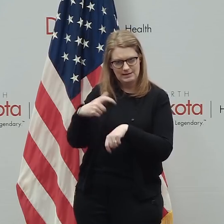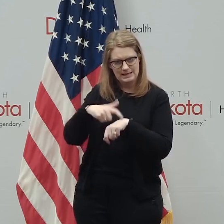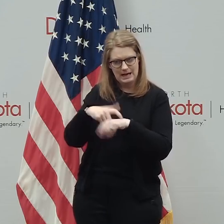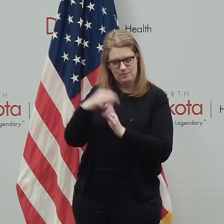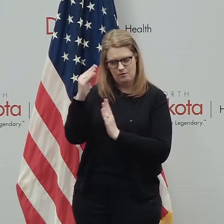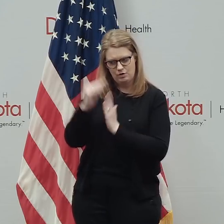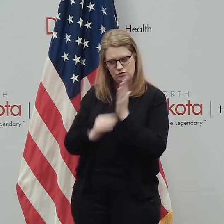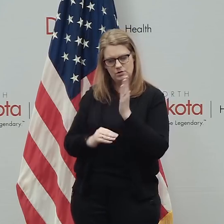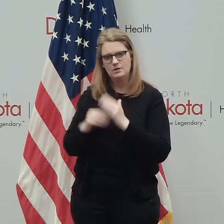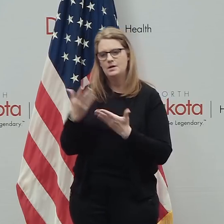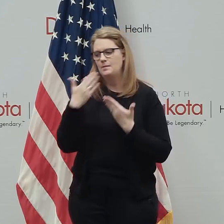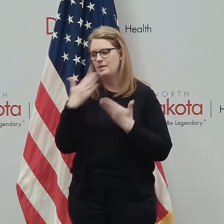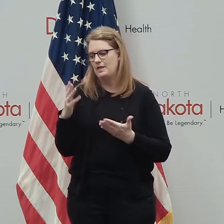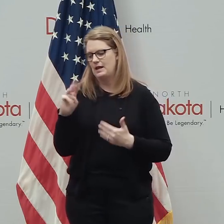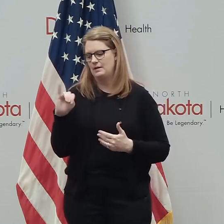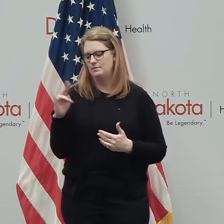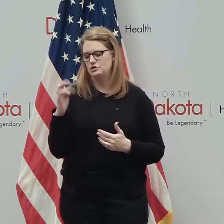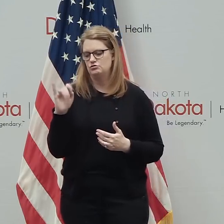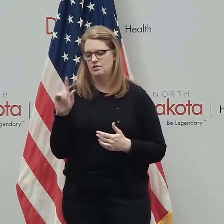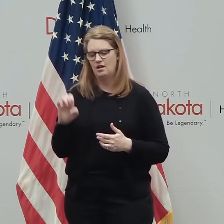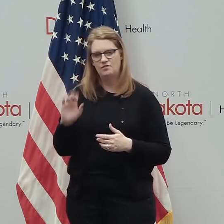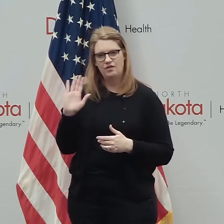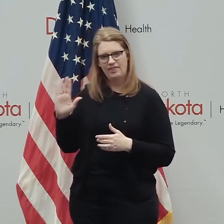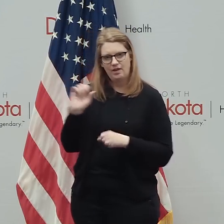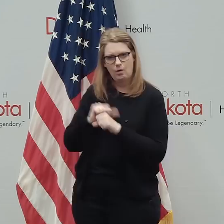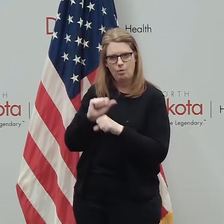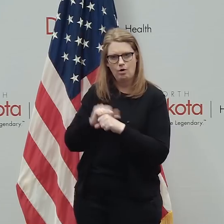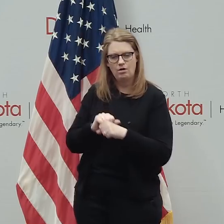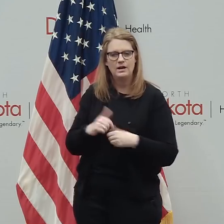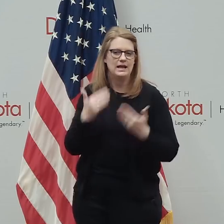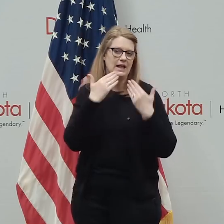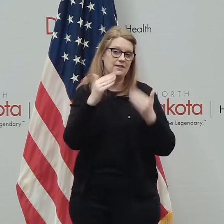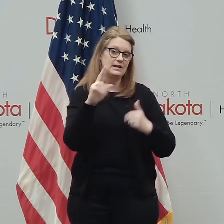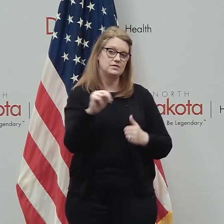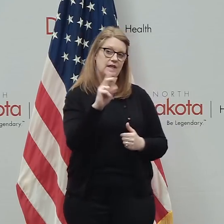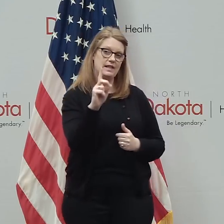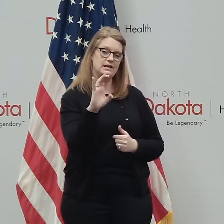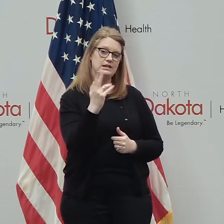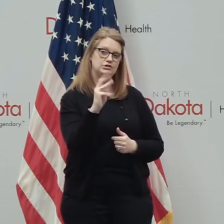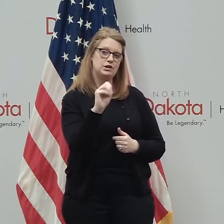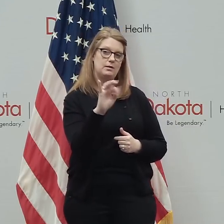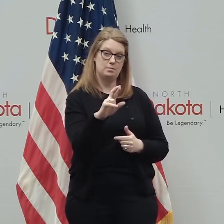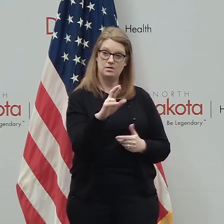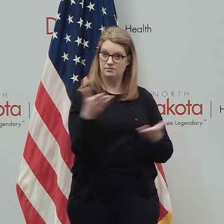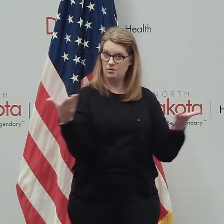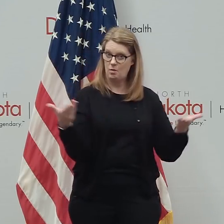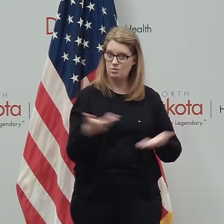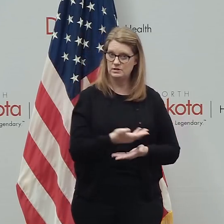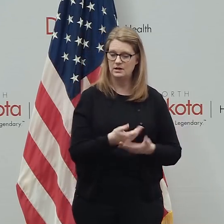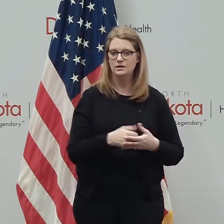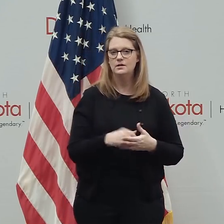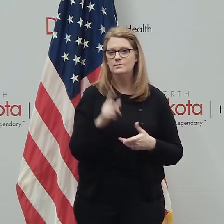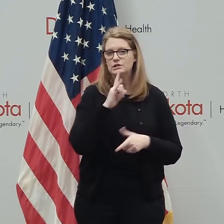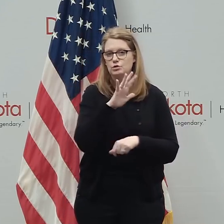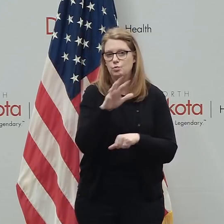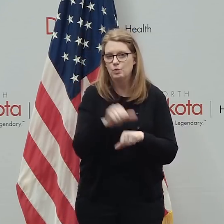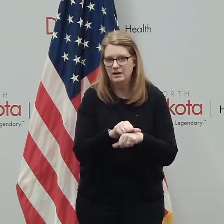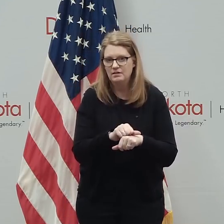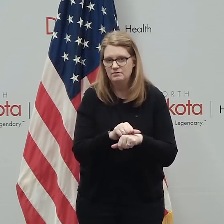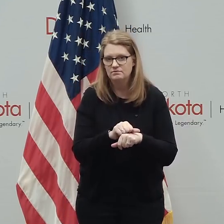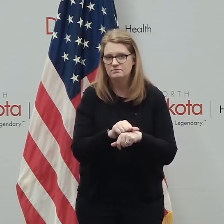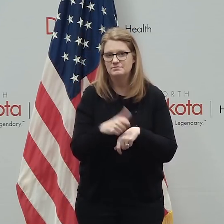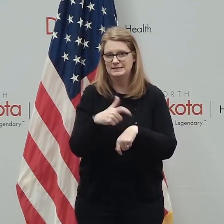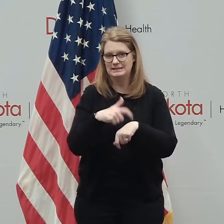to Michelle Comer and the great team at Commerce for everything they're doing. Thanks to the ND Chamber for hosting that. Make sure you reserve your space now for